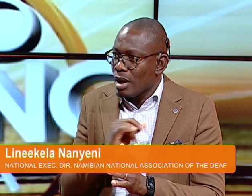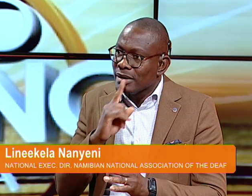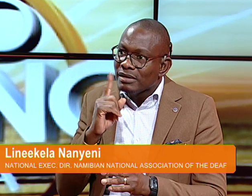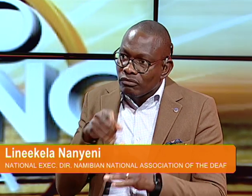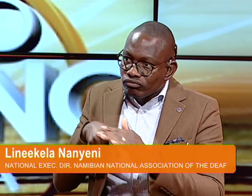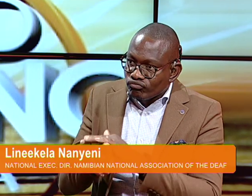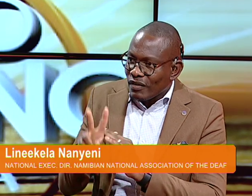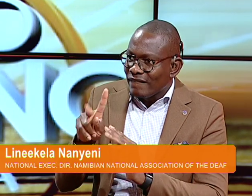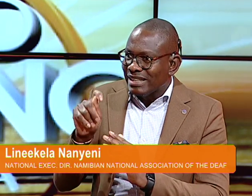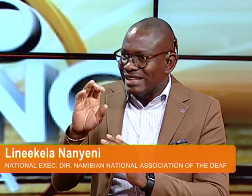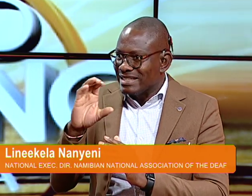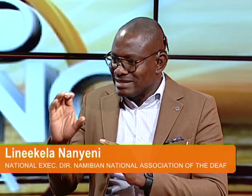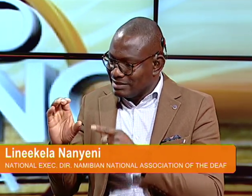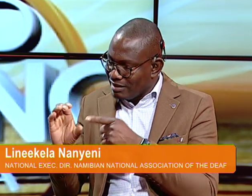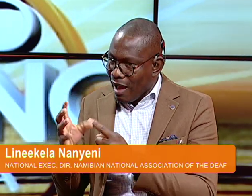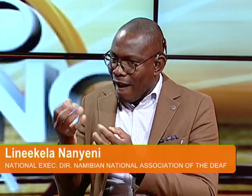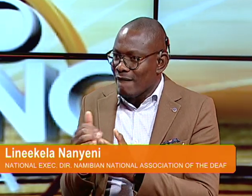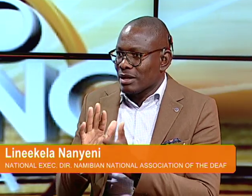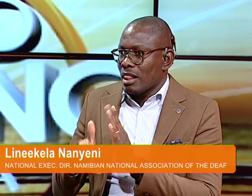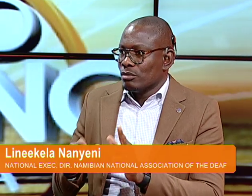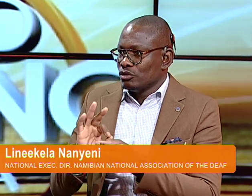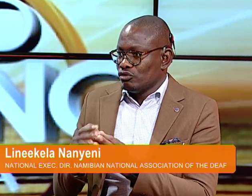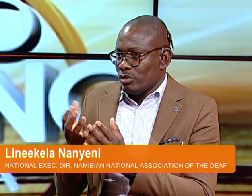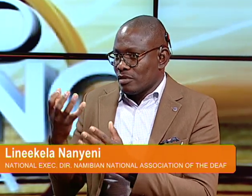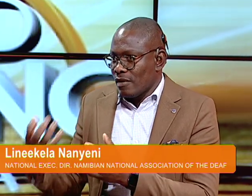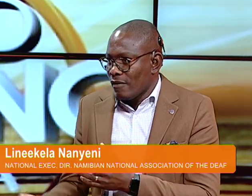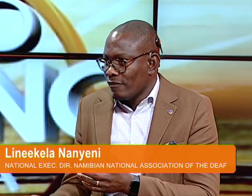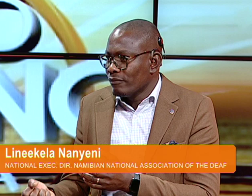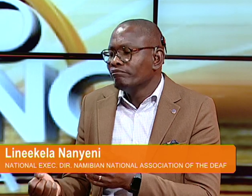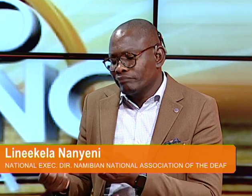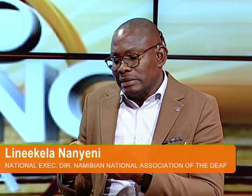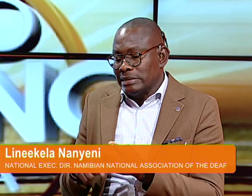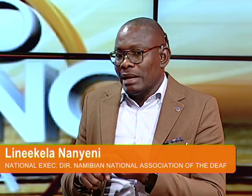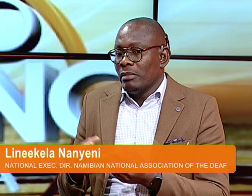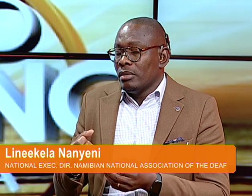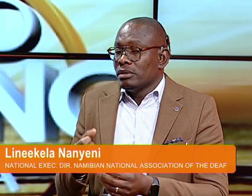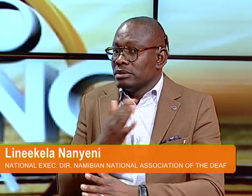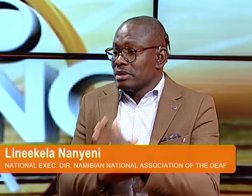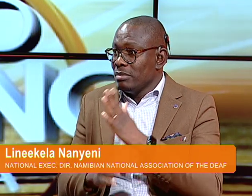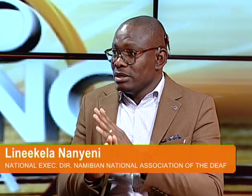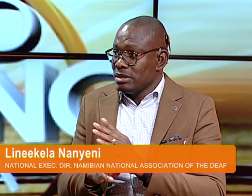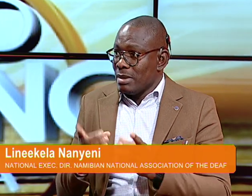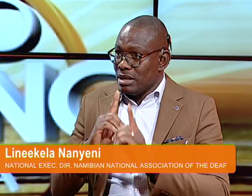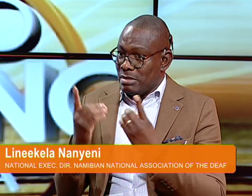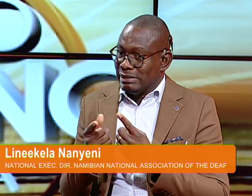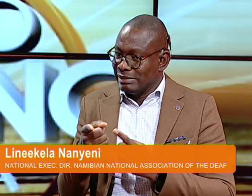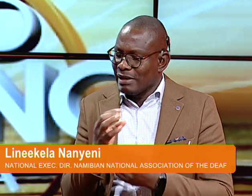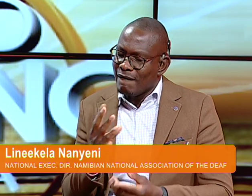education, we have in vocational centers, we have also sign language interpreters, and